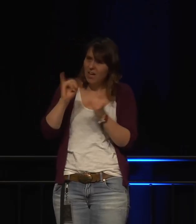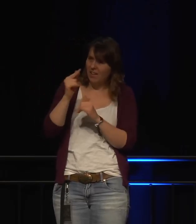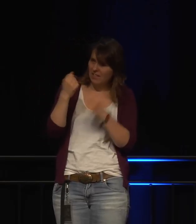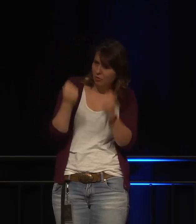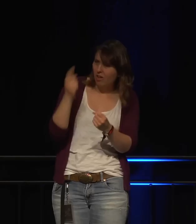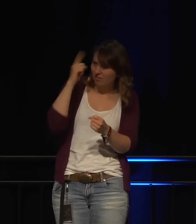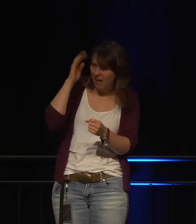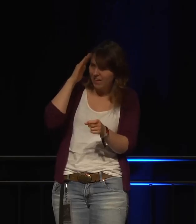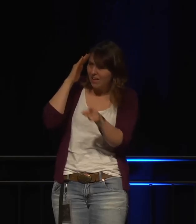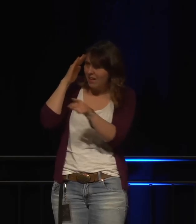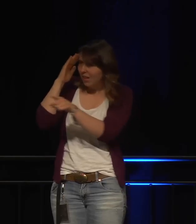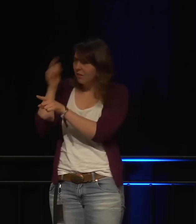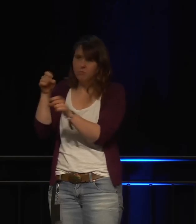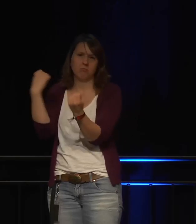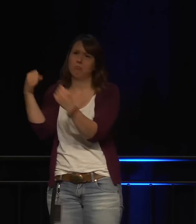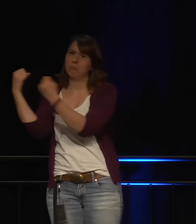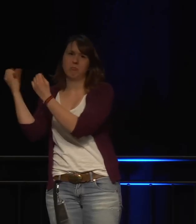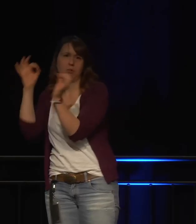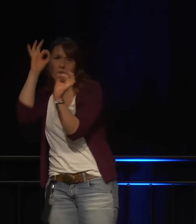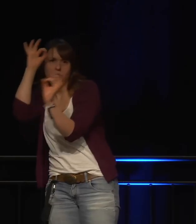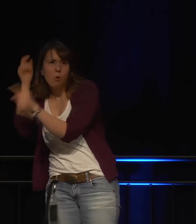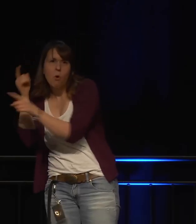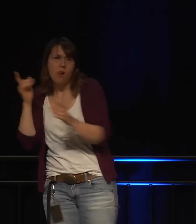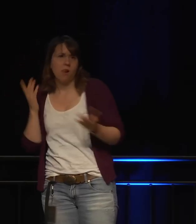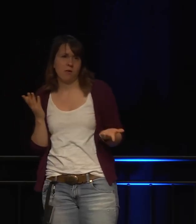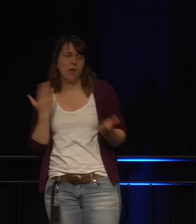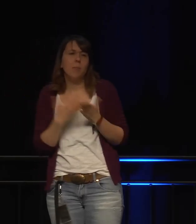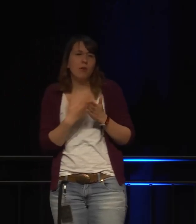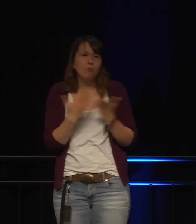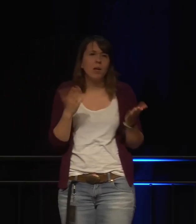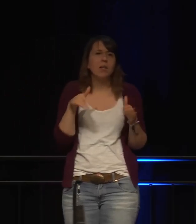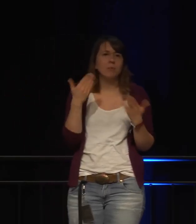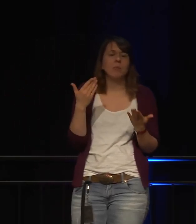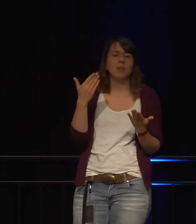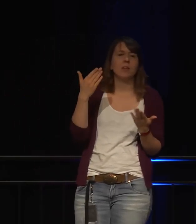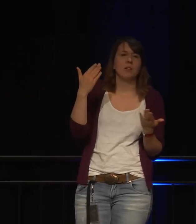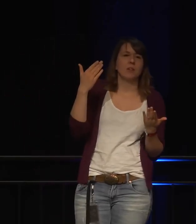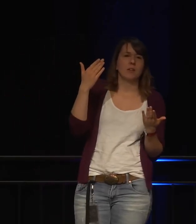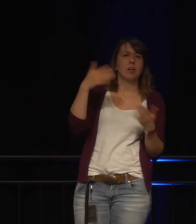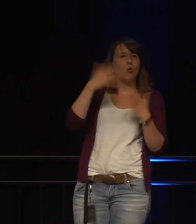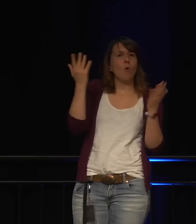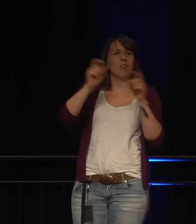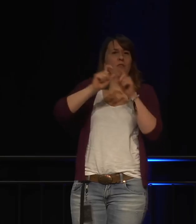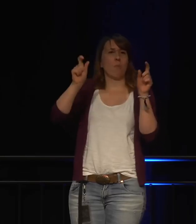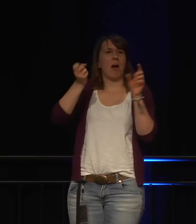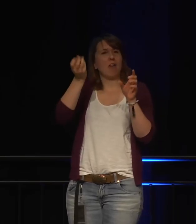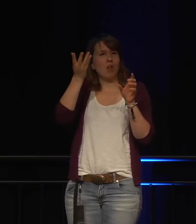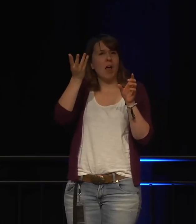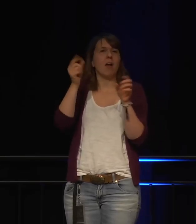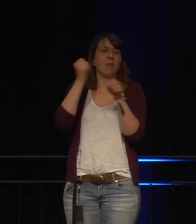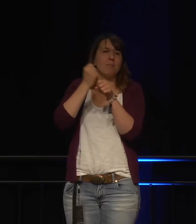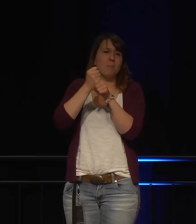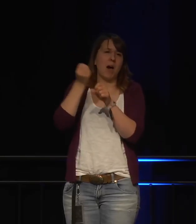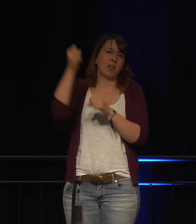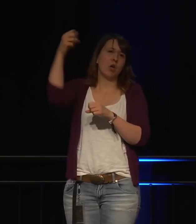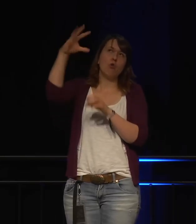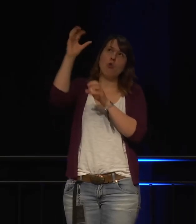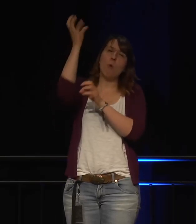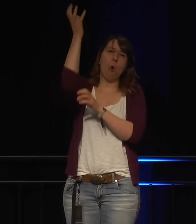vendor from Austria who is a really big vendor who is making light bulbs for